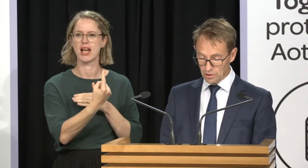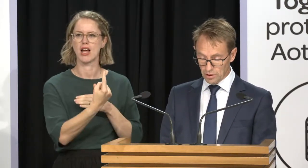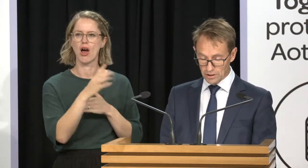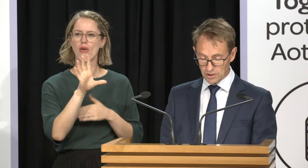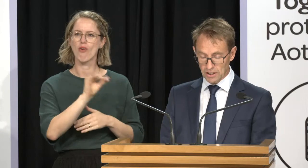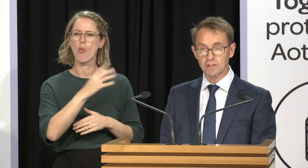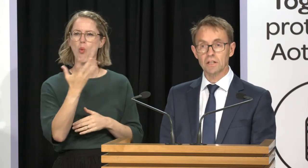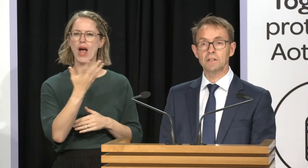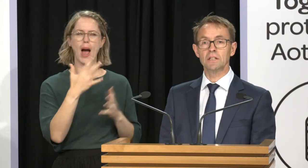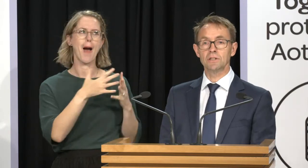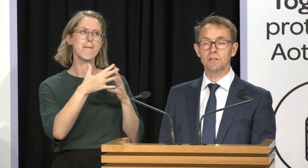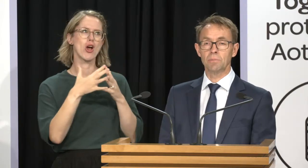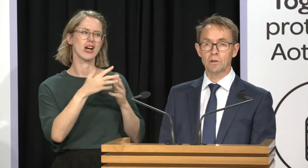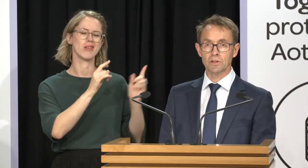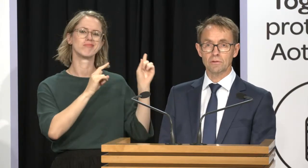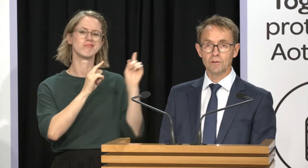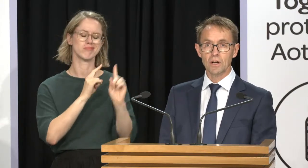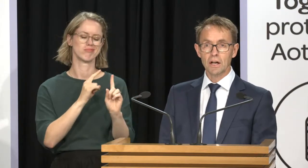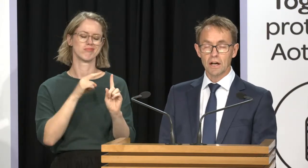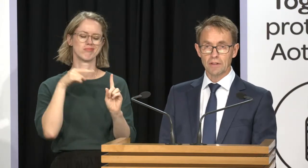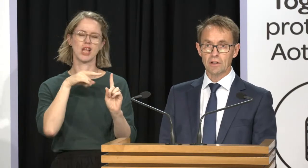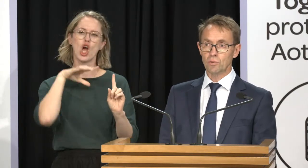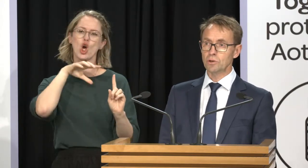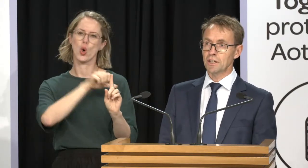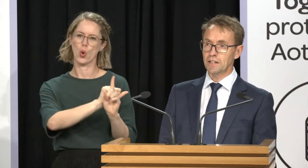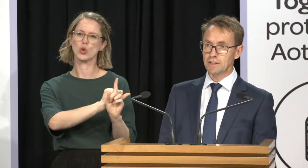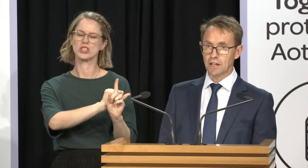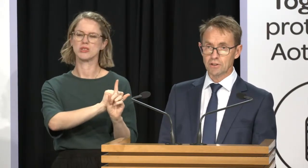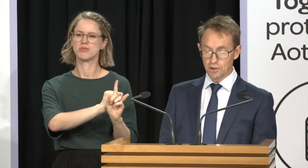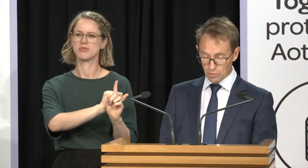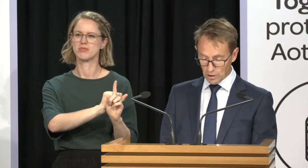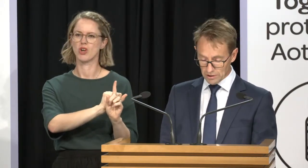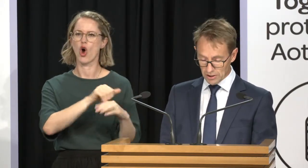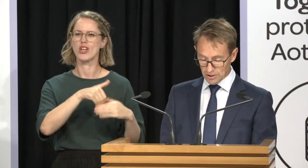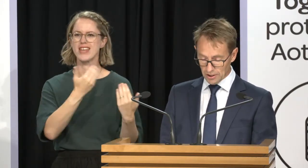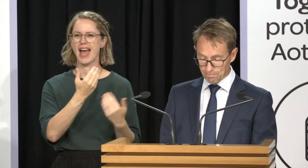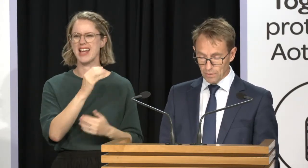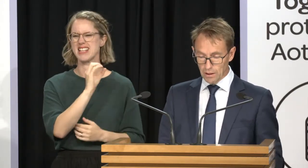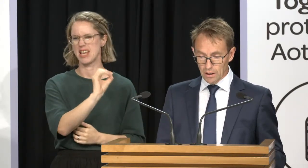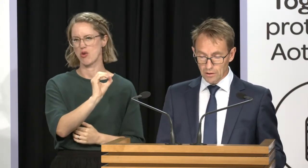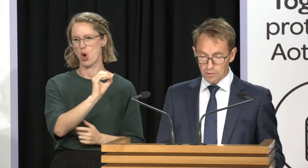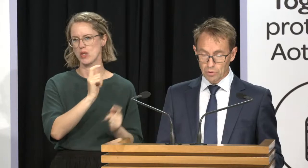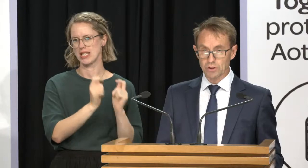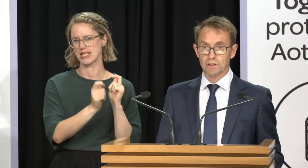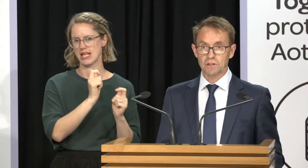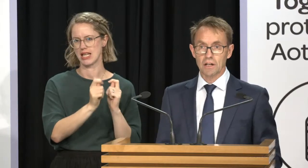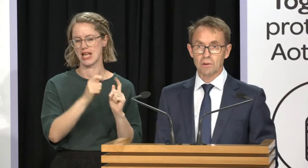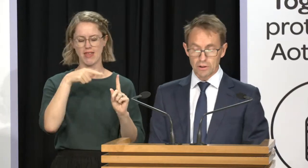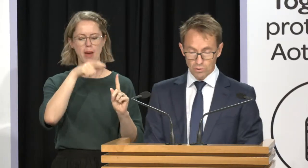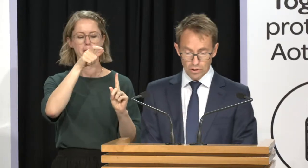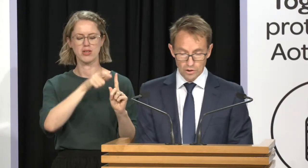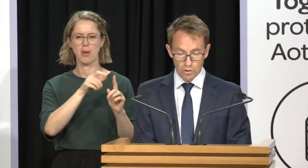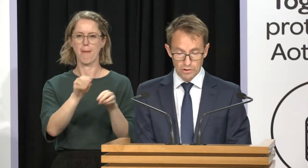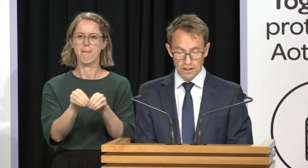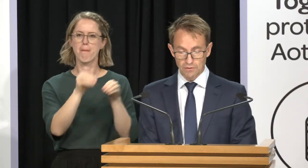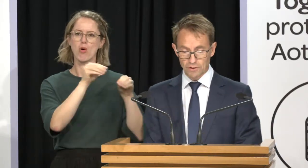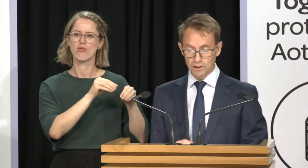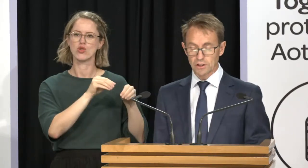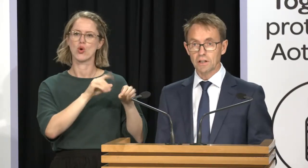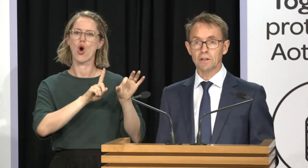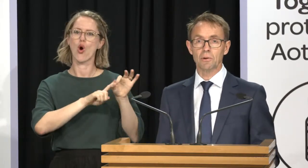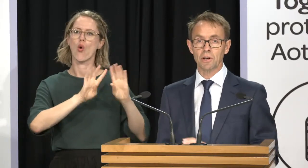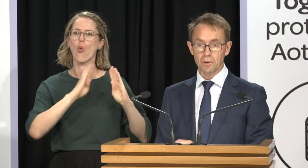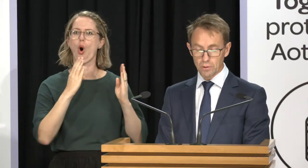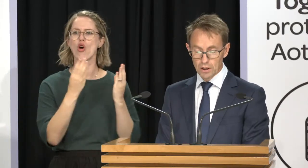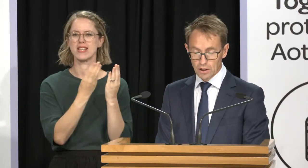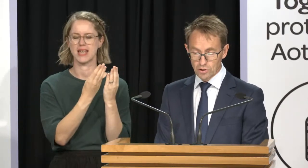from the United States and tested positive at that routine day 01 testing. That person is now in the Auckland quarantine